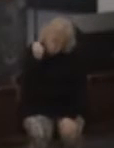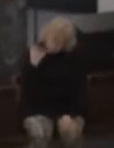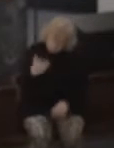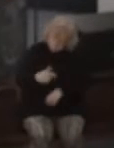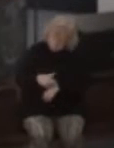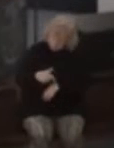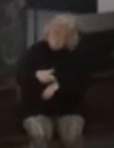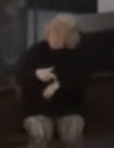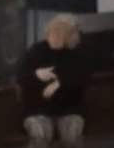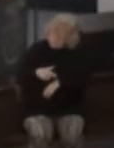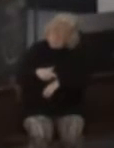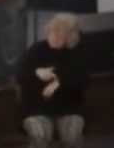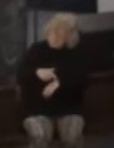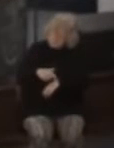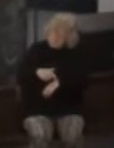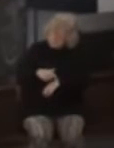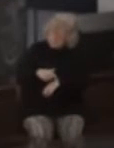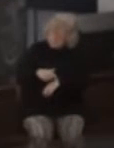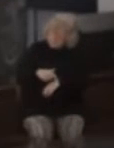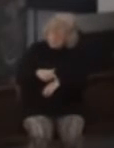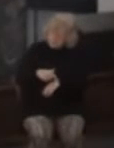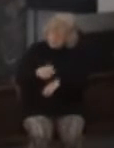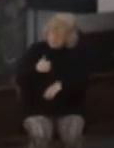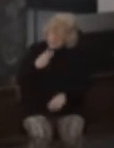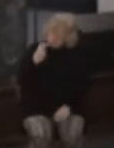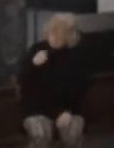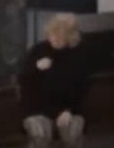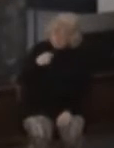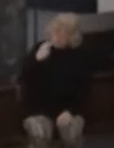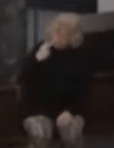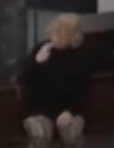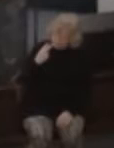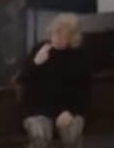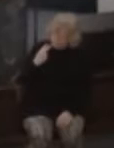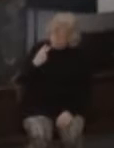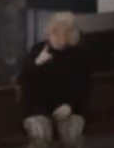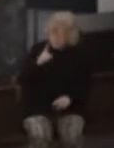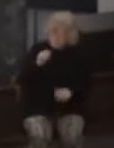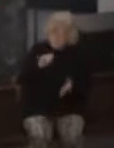we feel unlovable or unlovely.